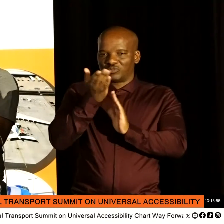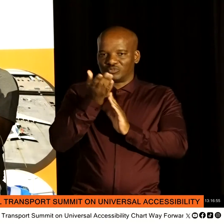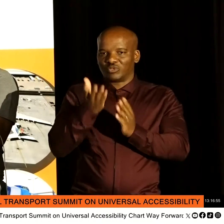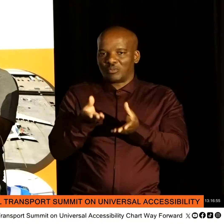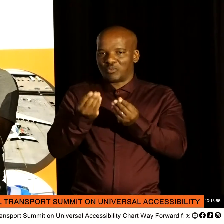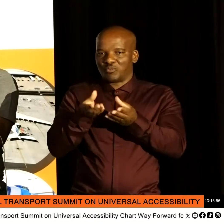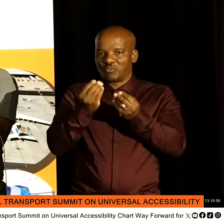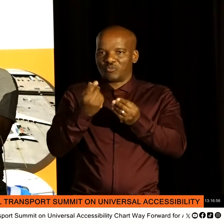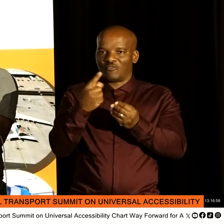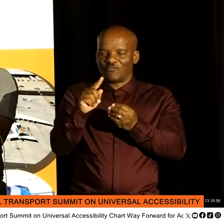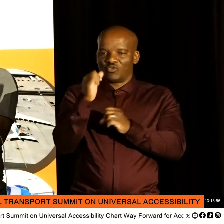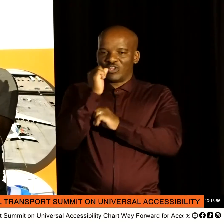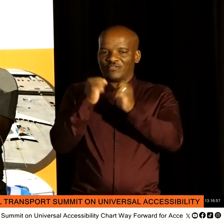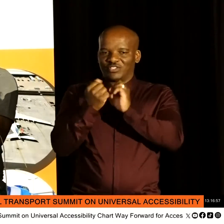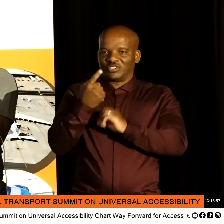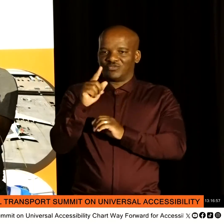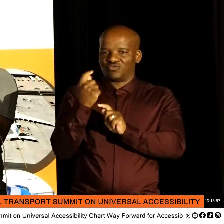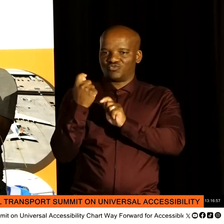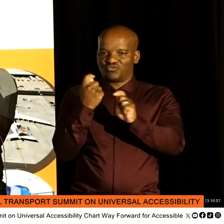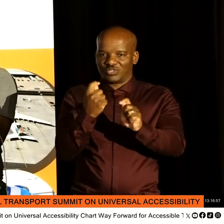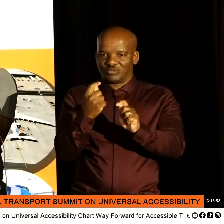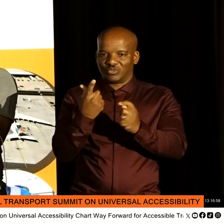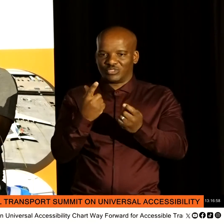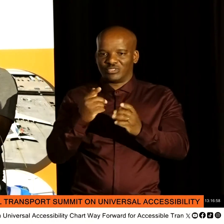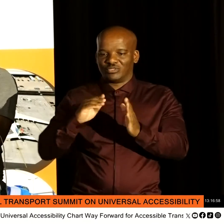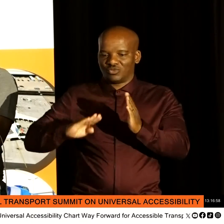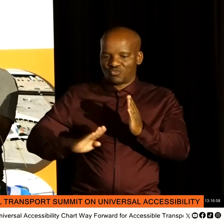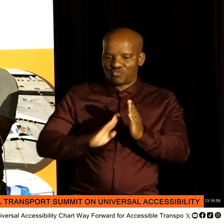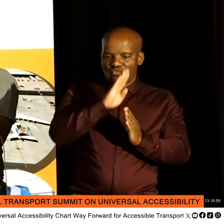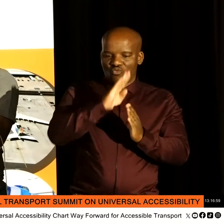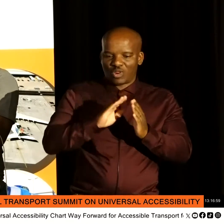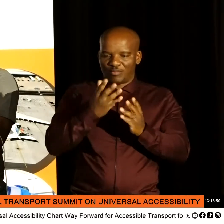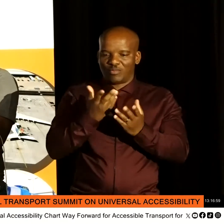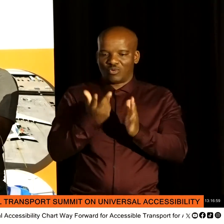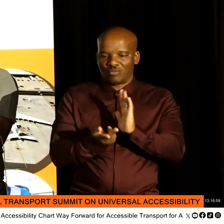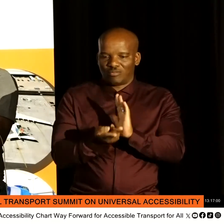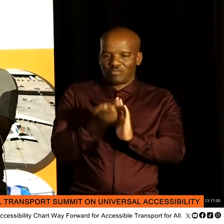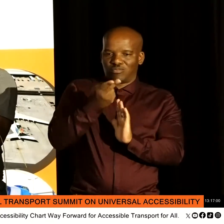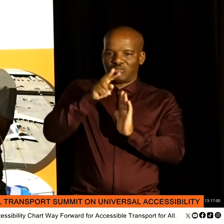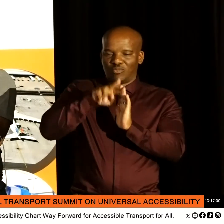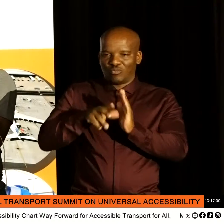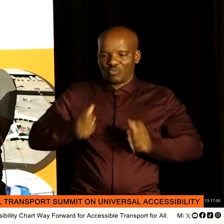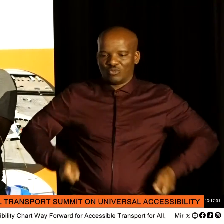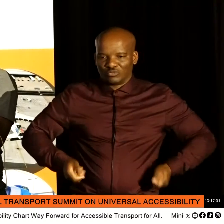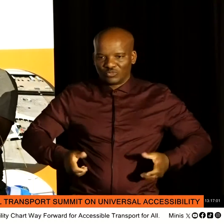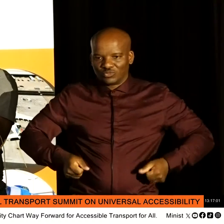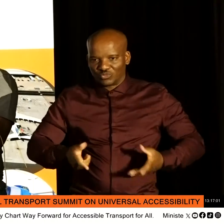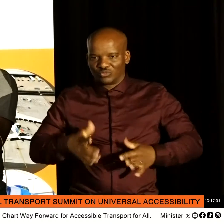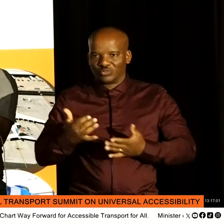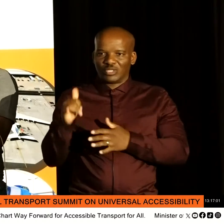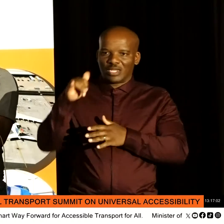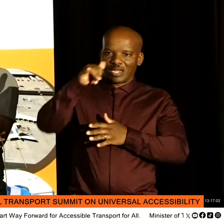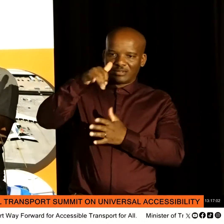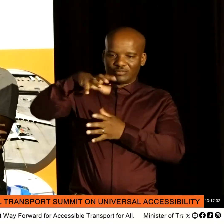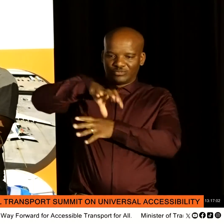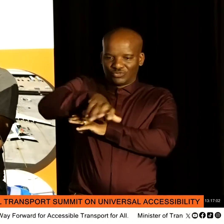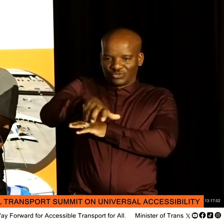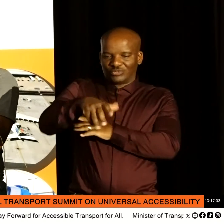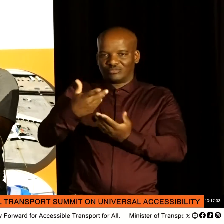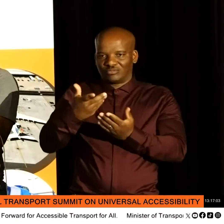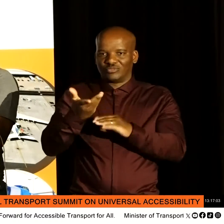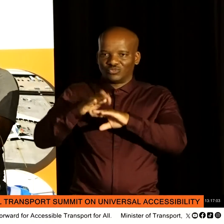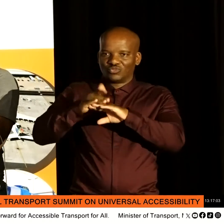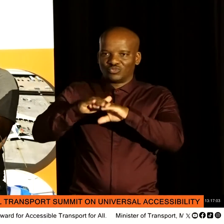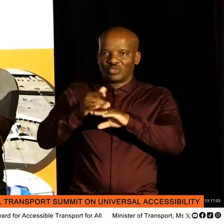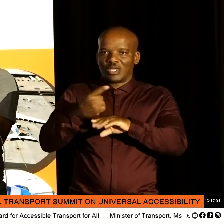transport infrastructure, i.e. ramps, lifts, and the provision of wheelchairs at airports, etc. There is still